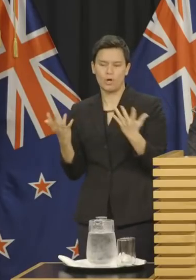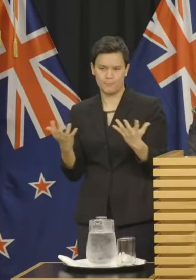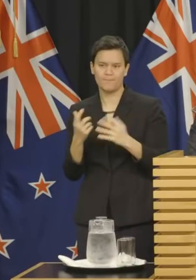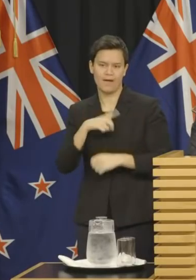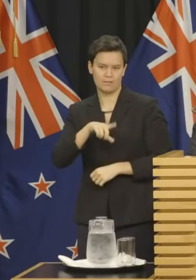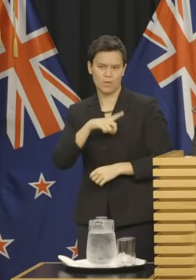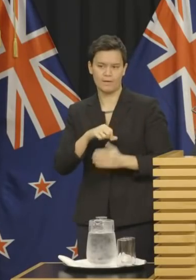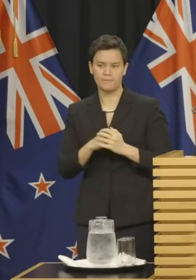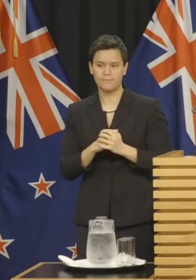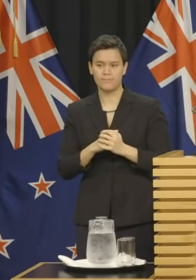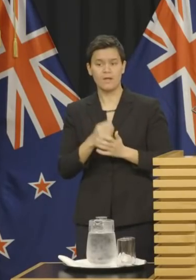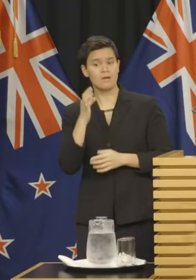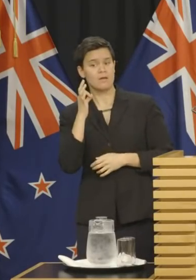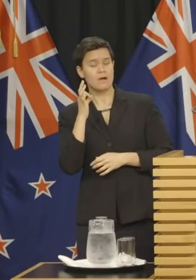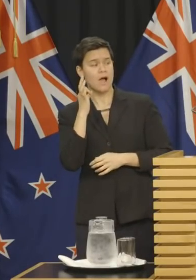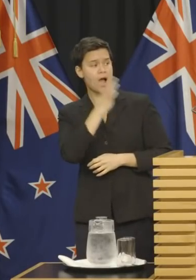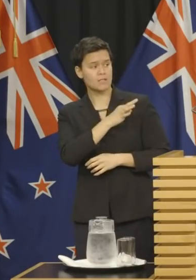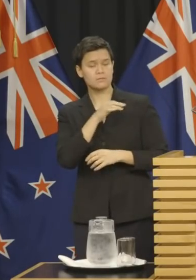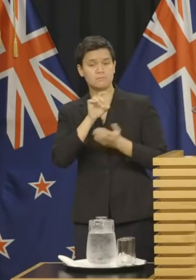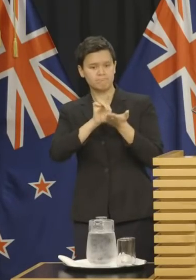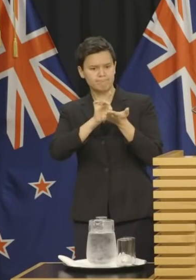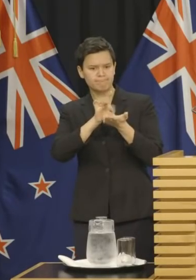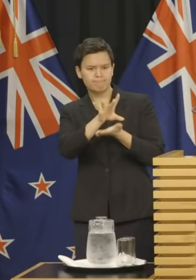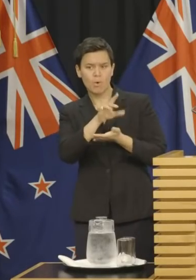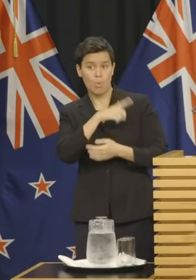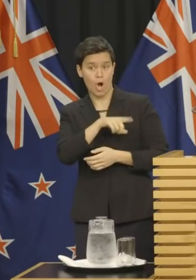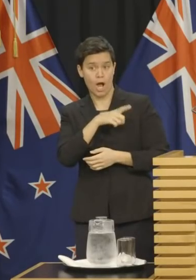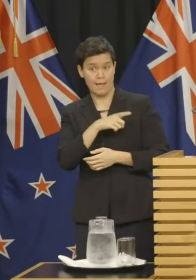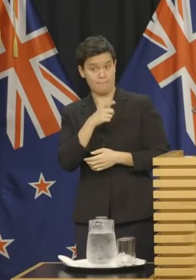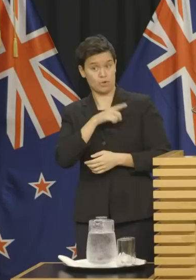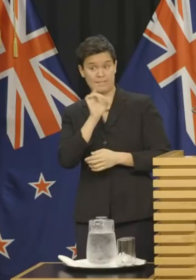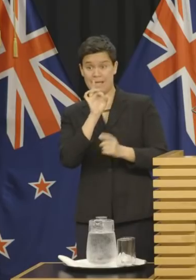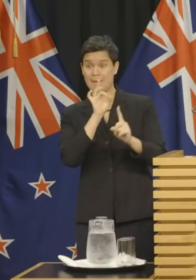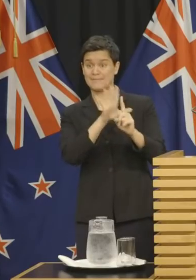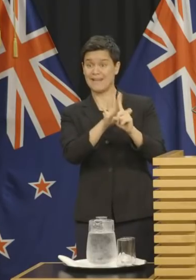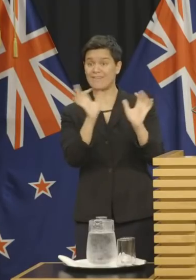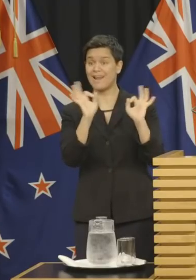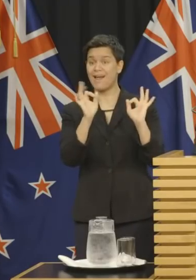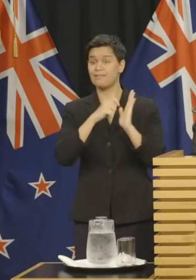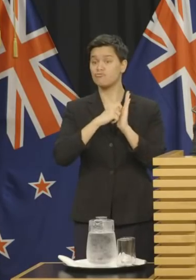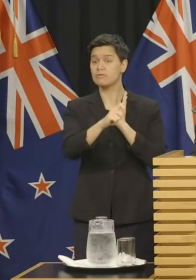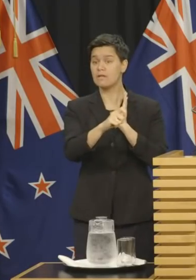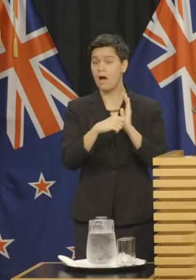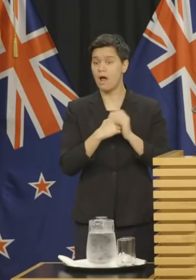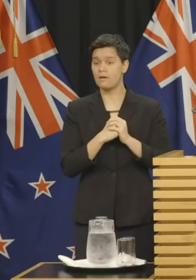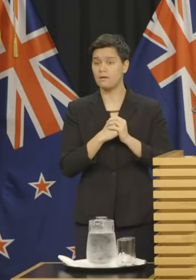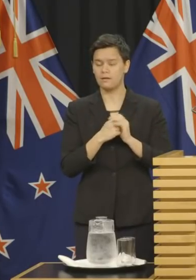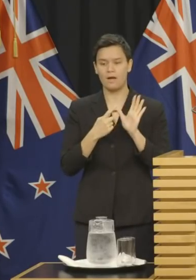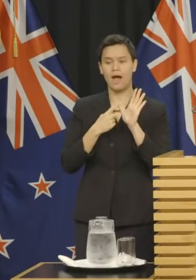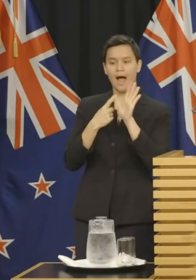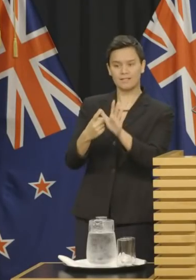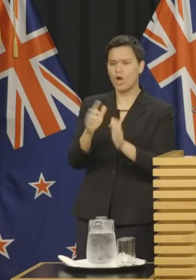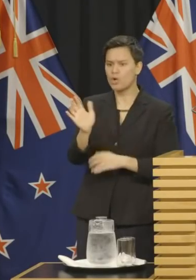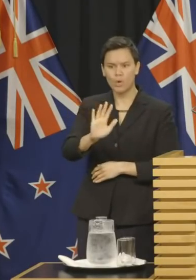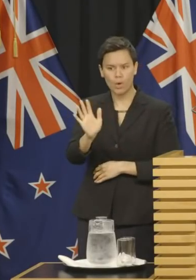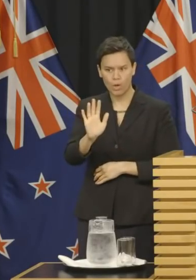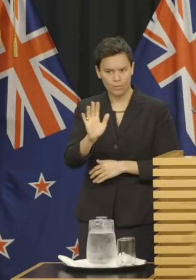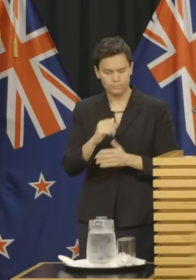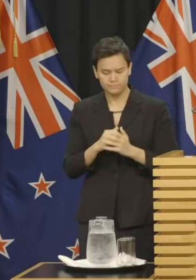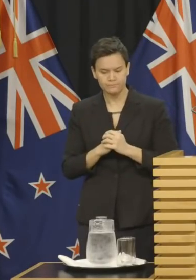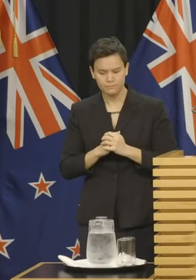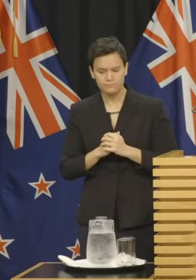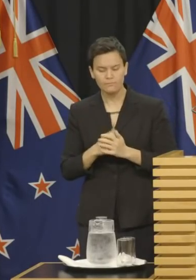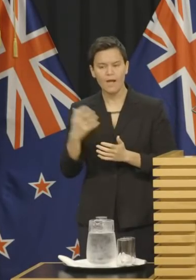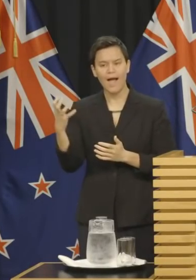you needed to dismiss him. Is that because he wouldn't resign, or why? No, that is the. I need to, of course,